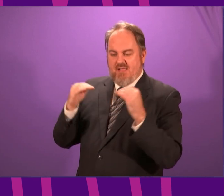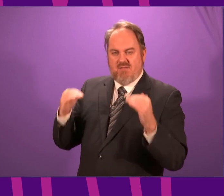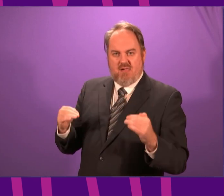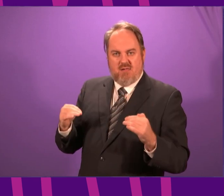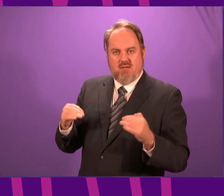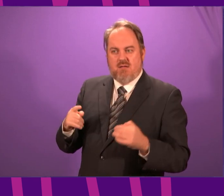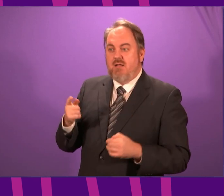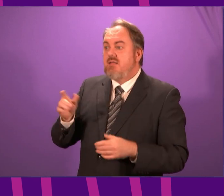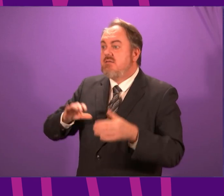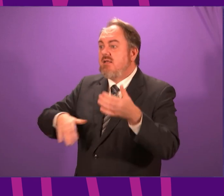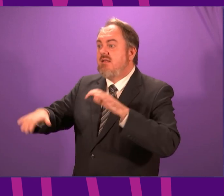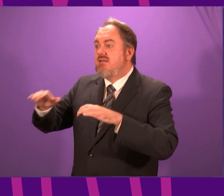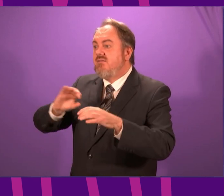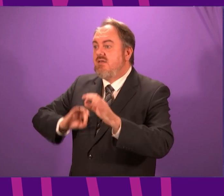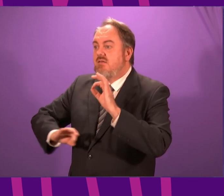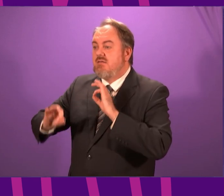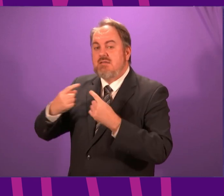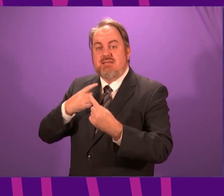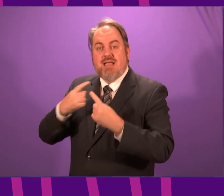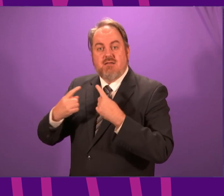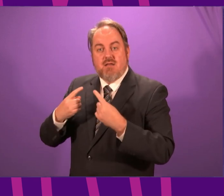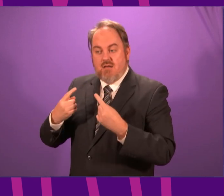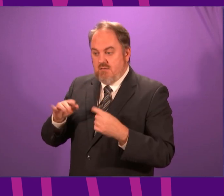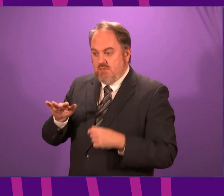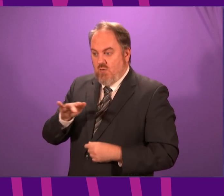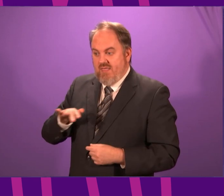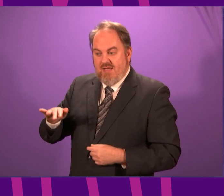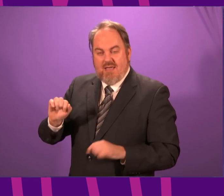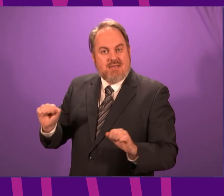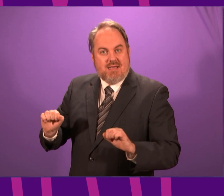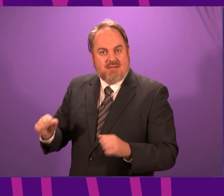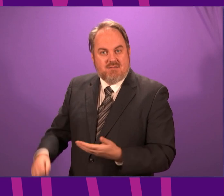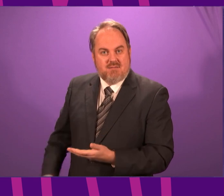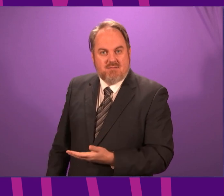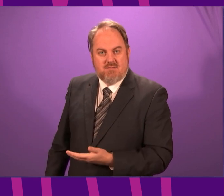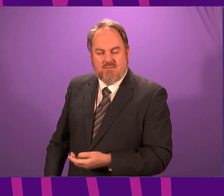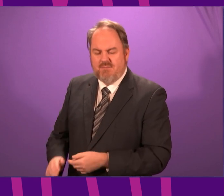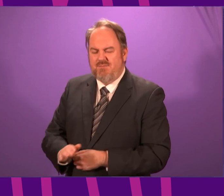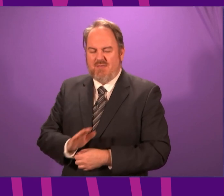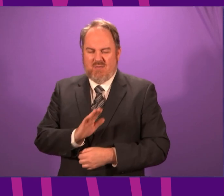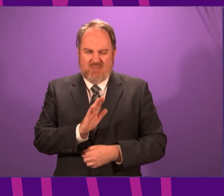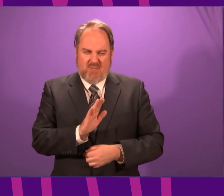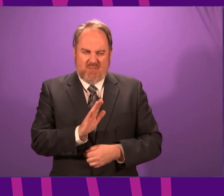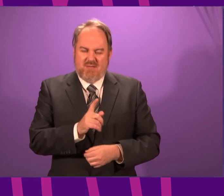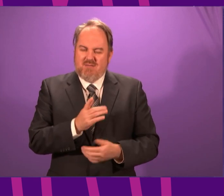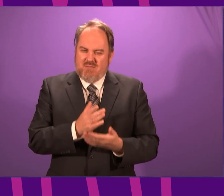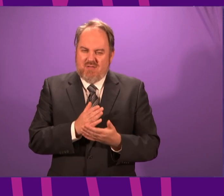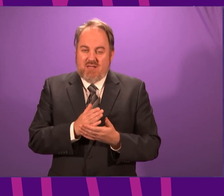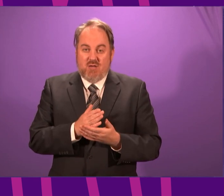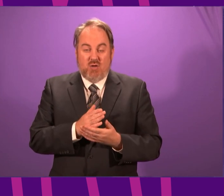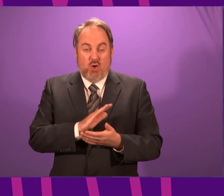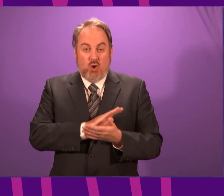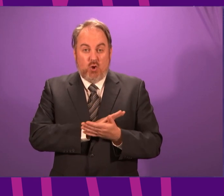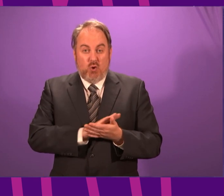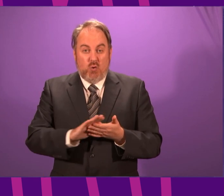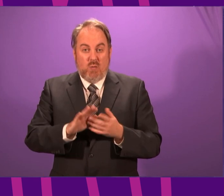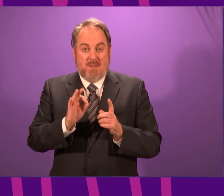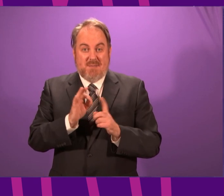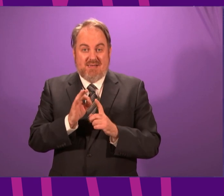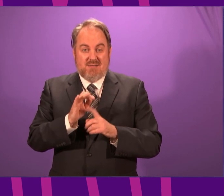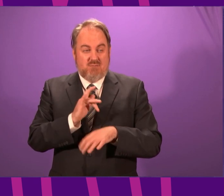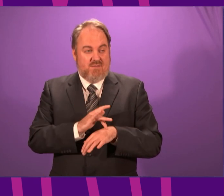in a scientific basis simply does not yet exist. Liz Smith. But First Minister, people like Sir Hugh Pennington are making the